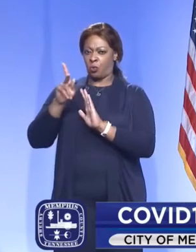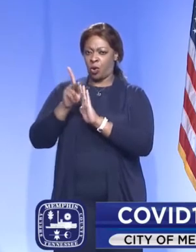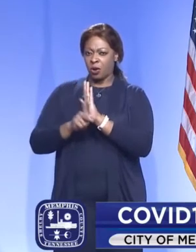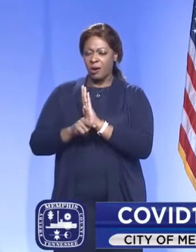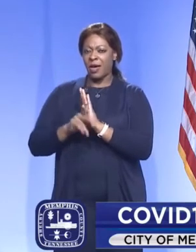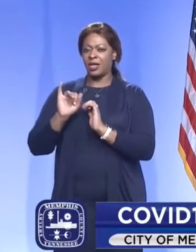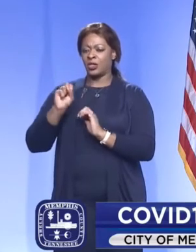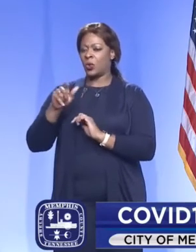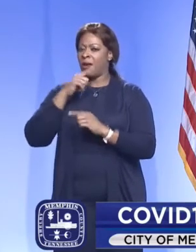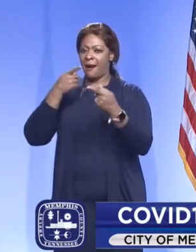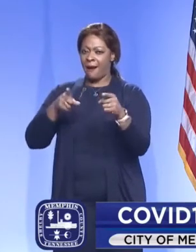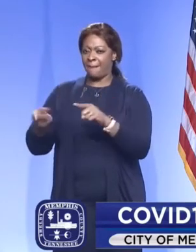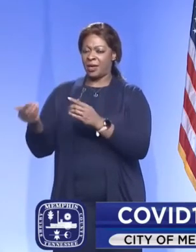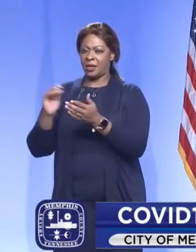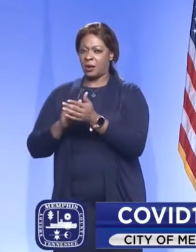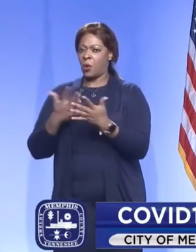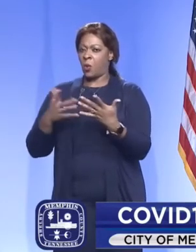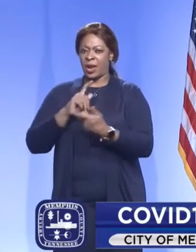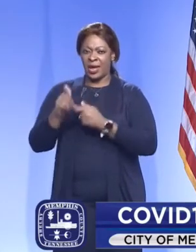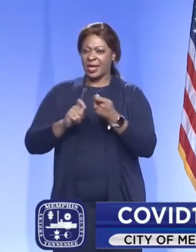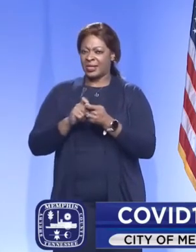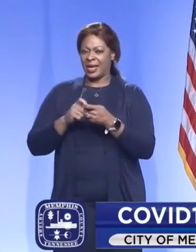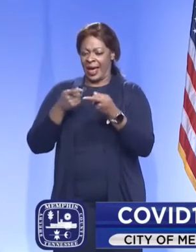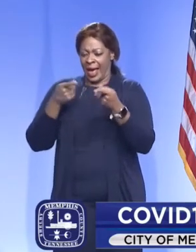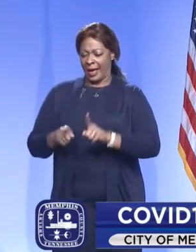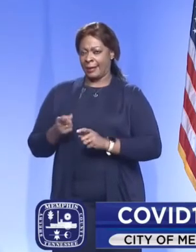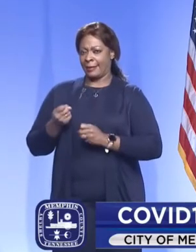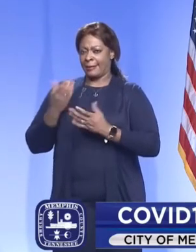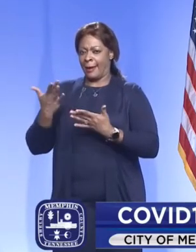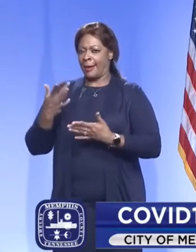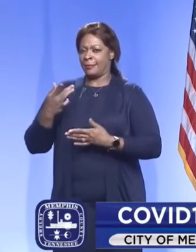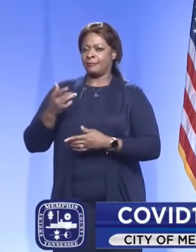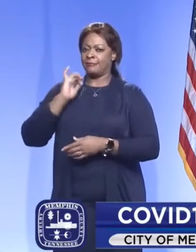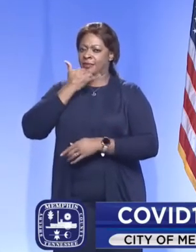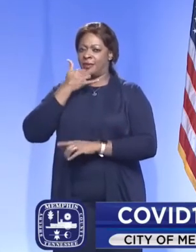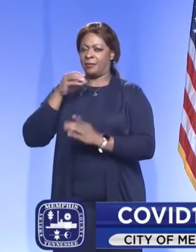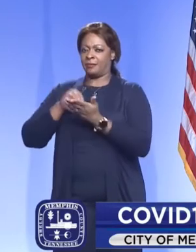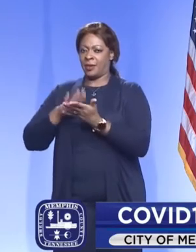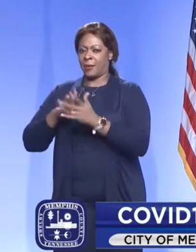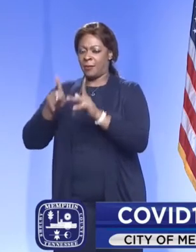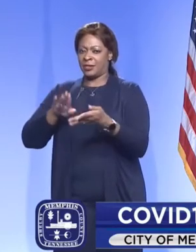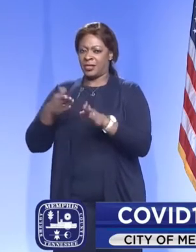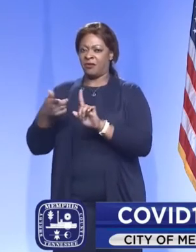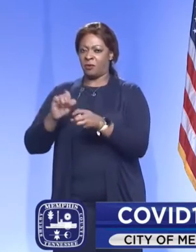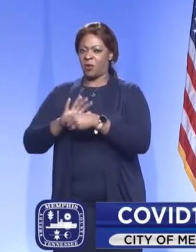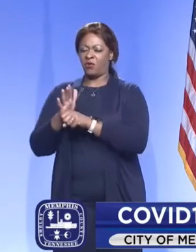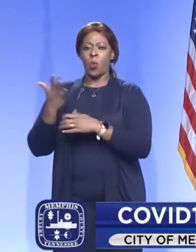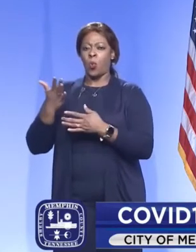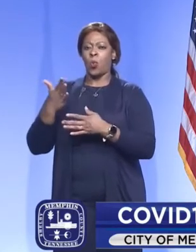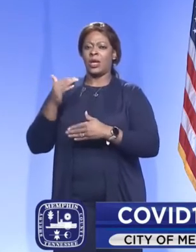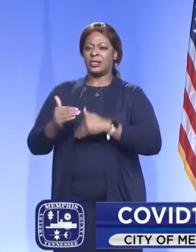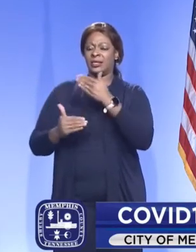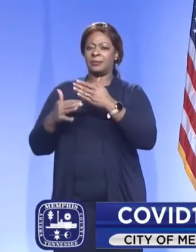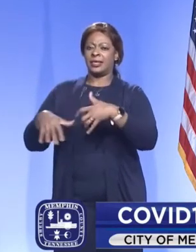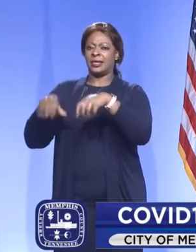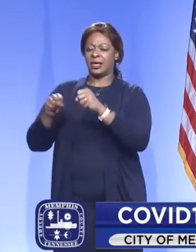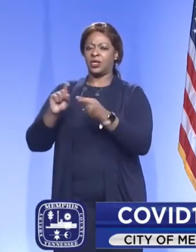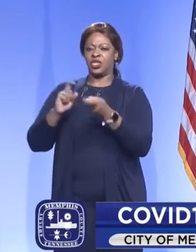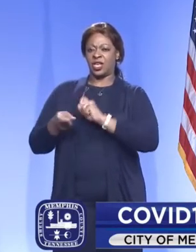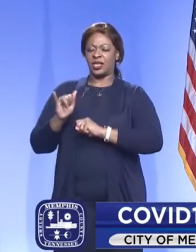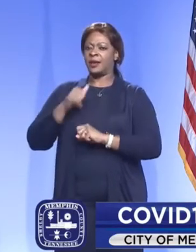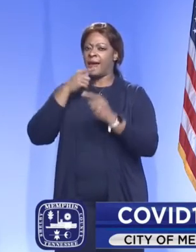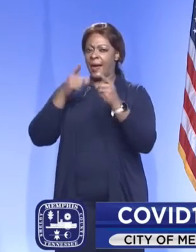positive. It ends up that that was a mistake that was made somewhere in the system. The statement that I got from